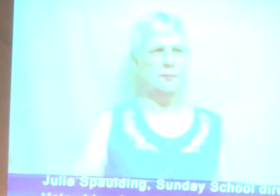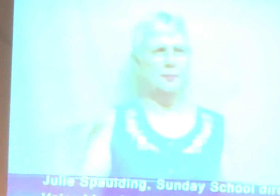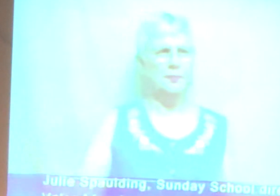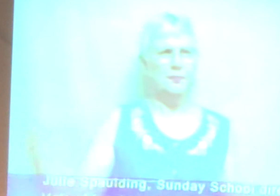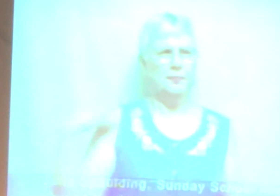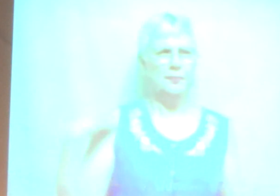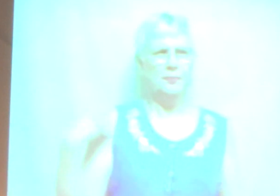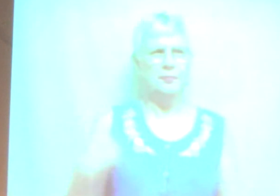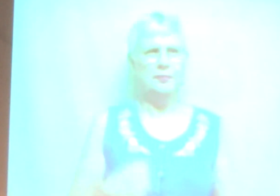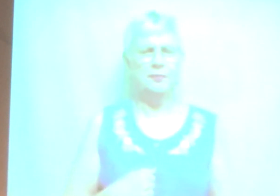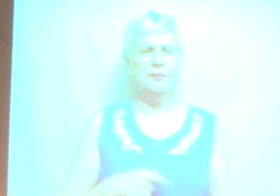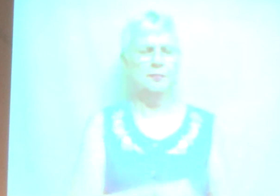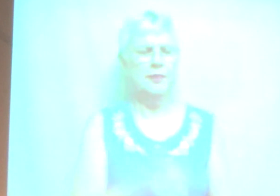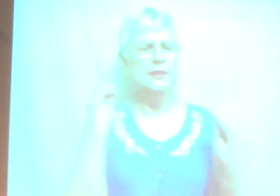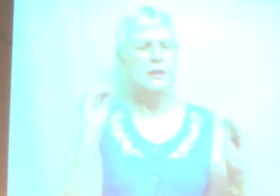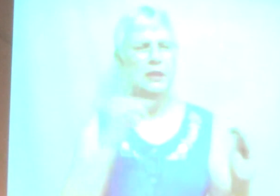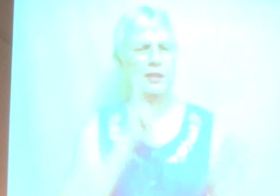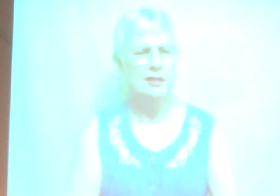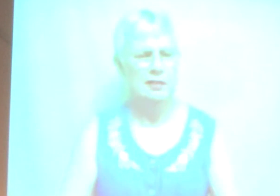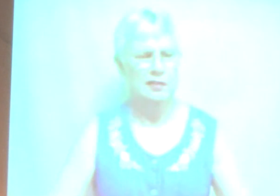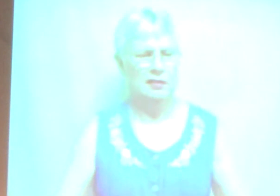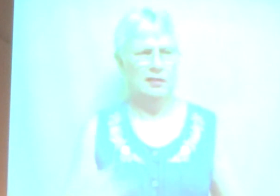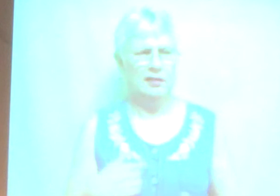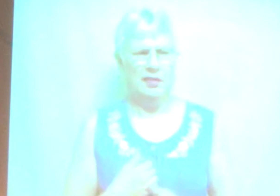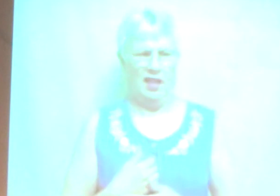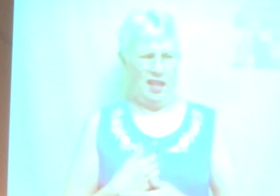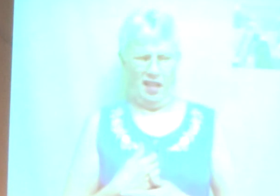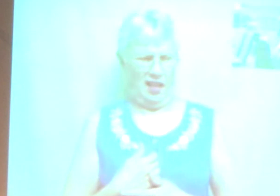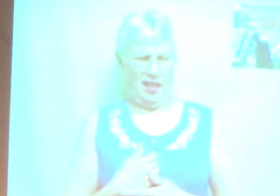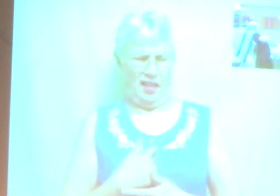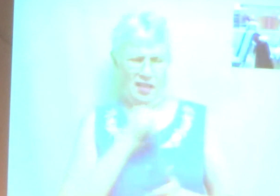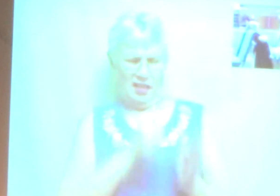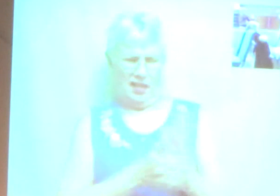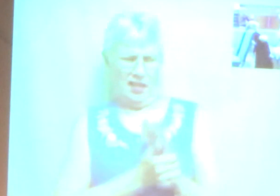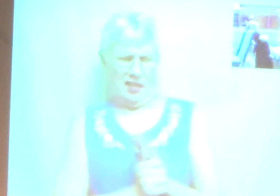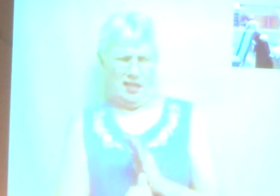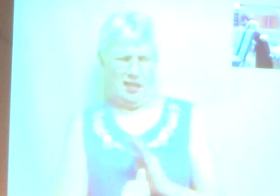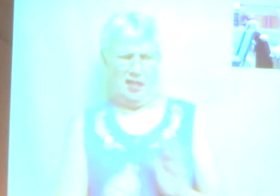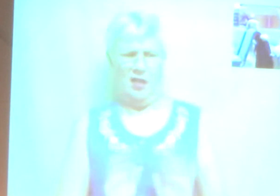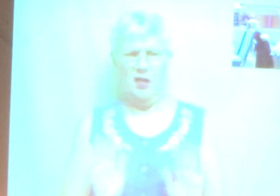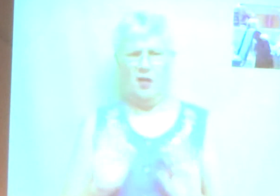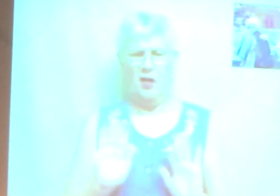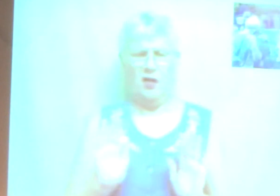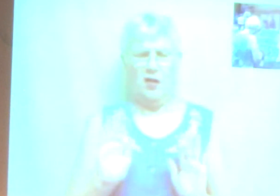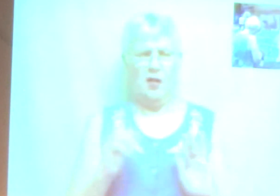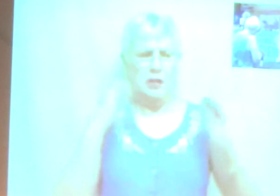so I got tapping on the shoulder and saying, you need to teach deaf children. And I'm like, I'm not skilled.